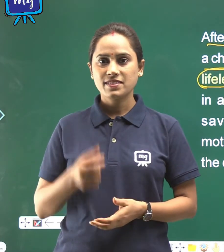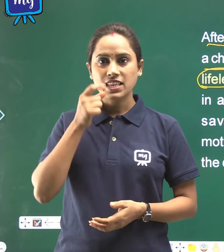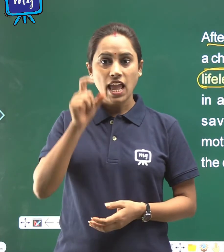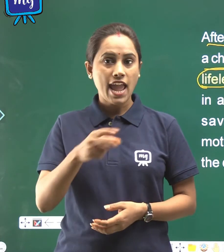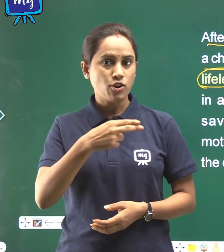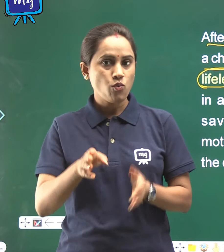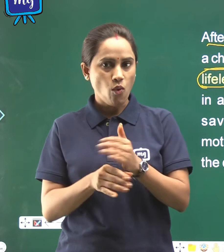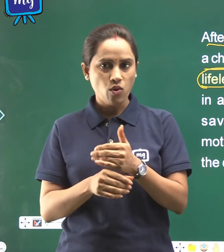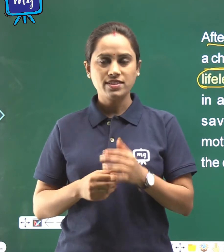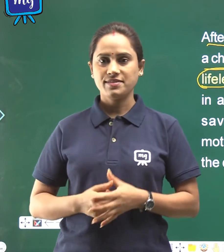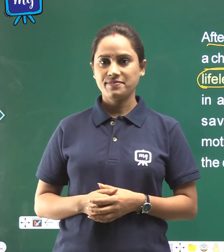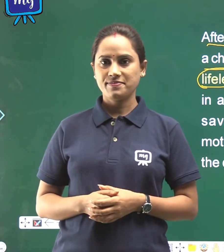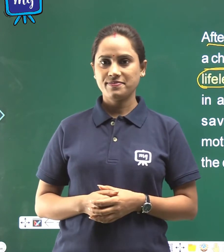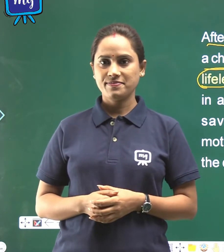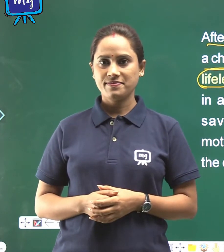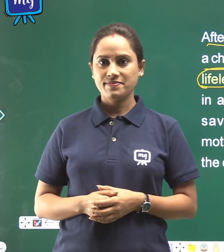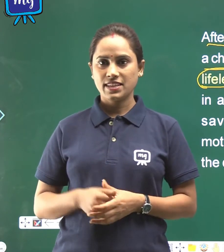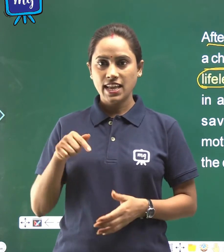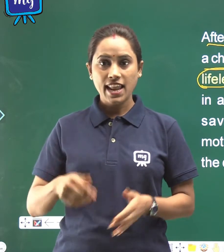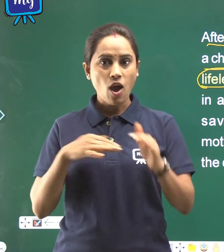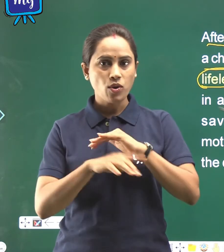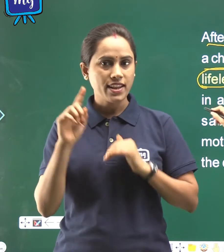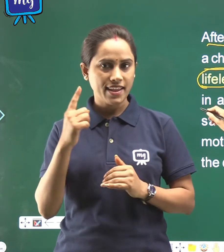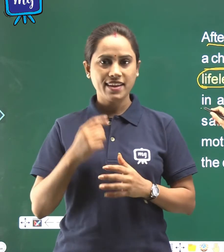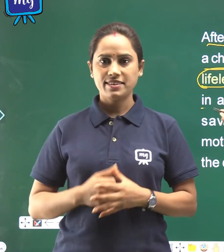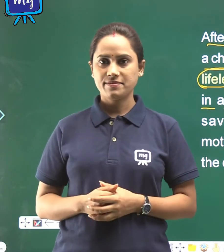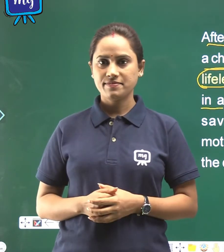Andrew was now in a